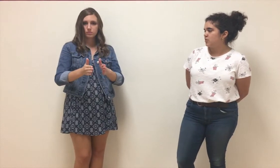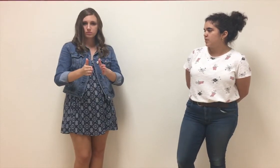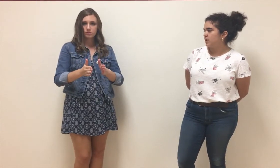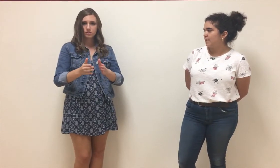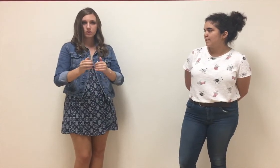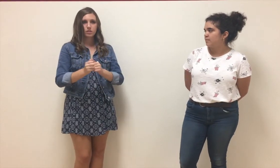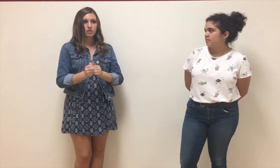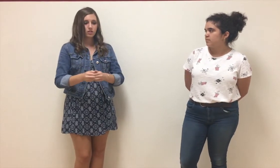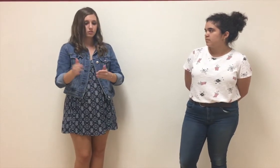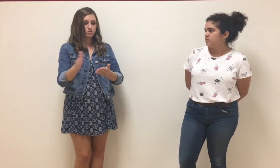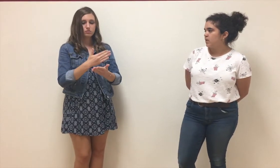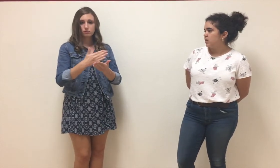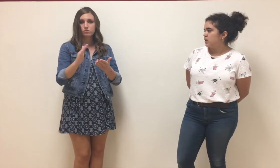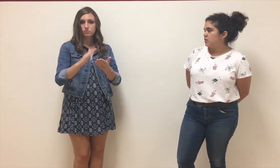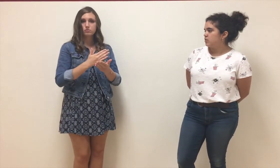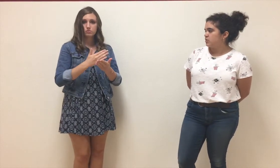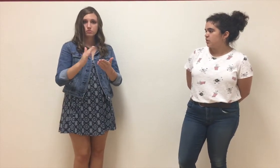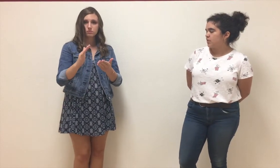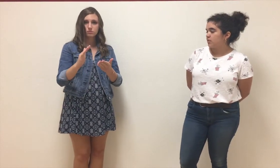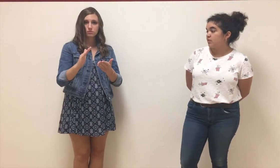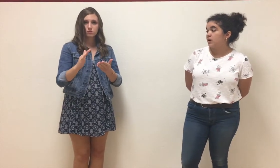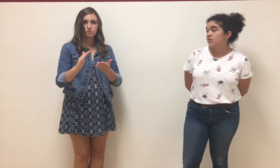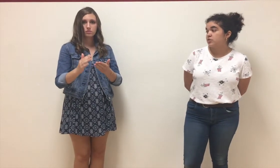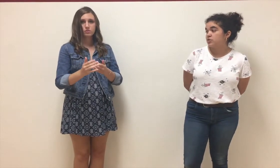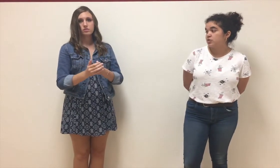interpreting. She was interpreting the songs at church.